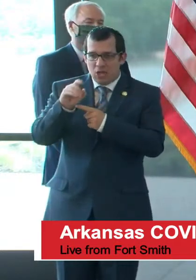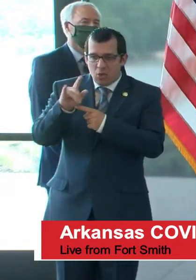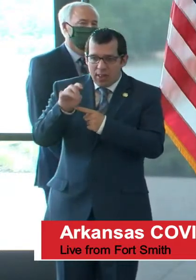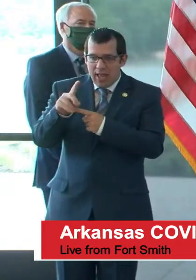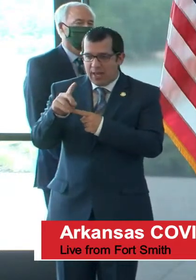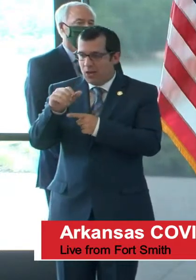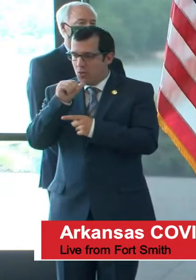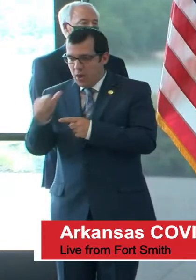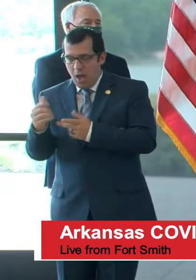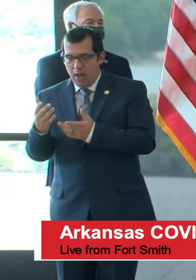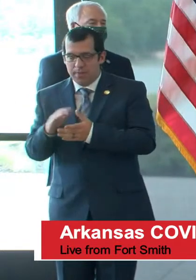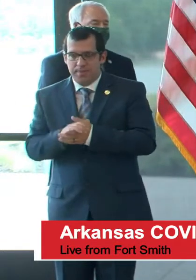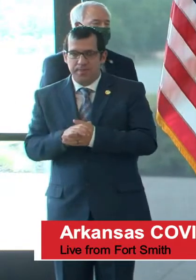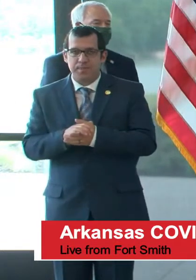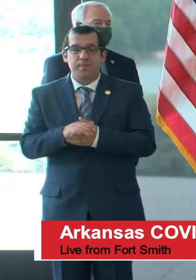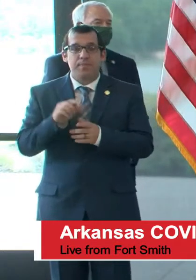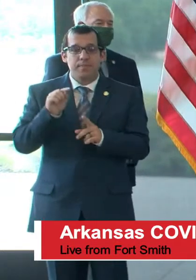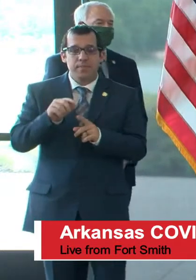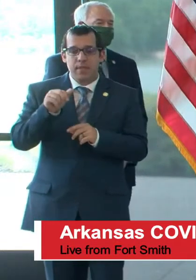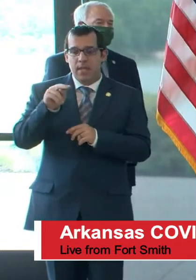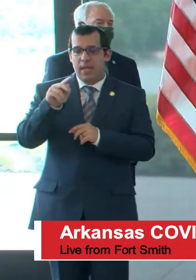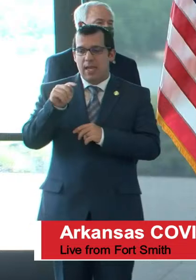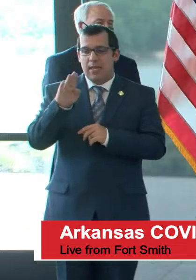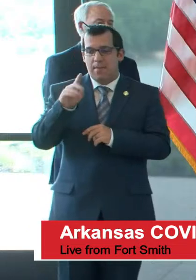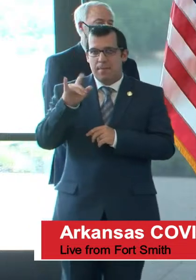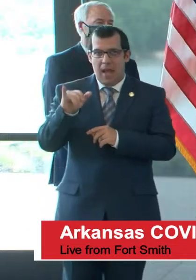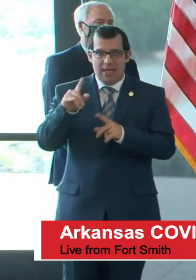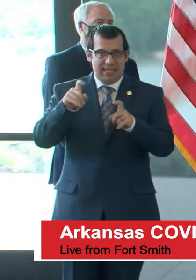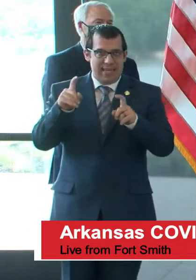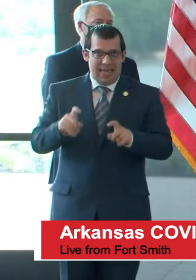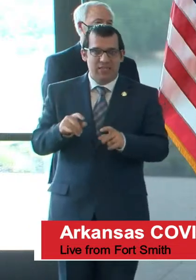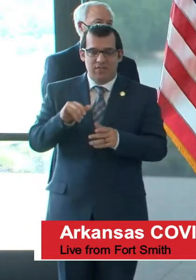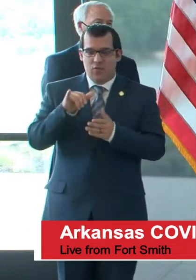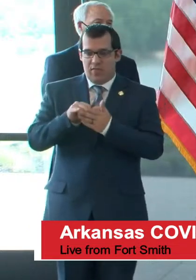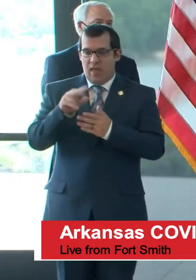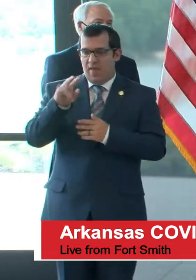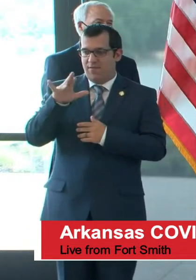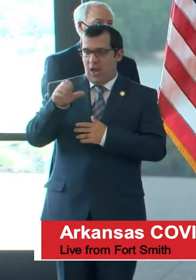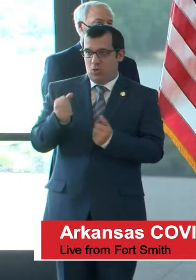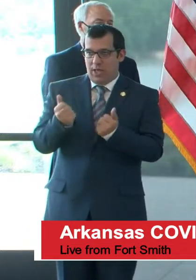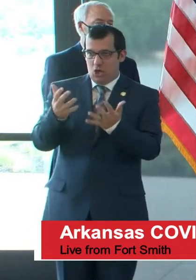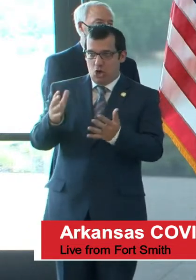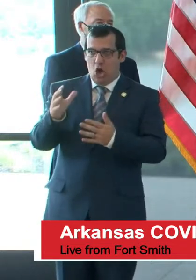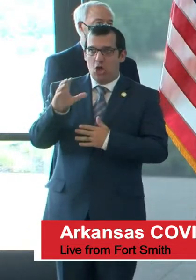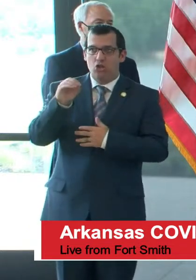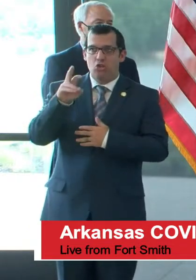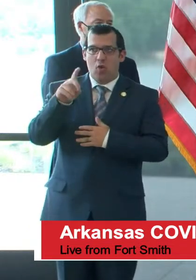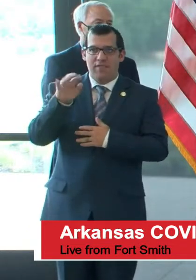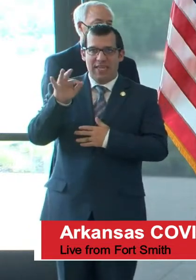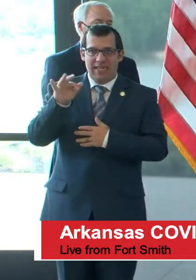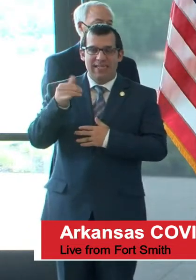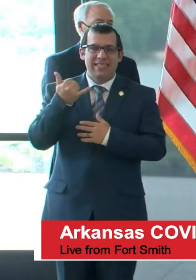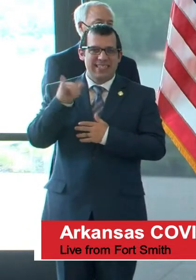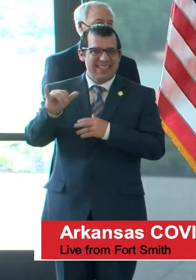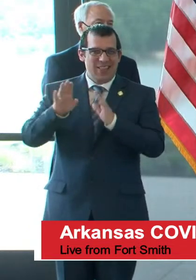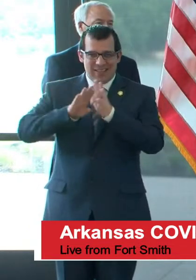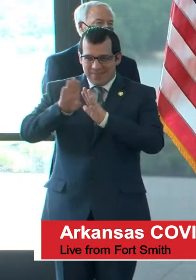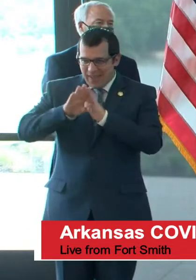not. The antibody tests for the virus that causes COVID-19 are still under